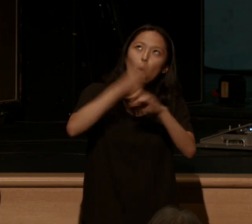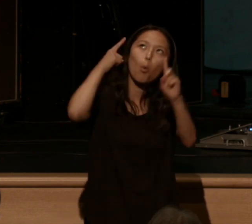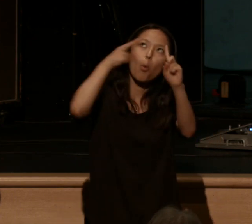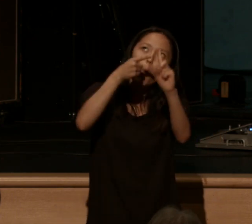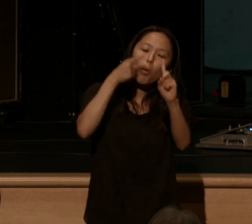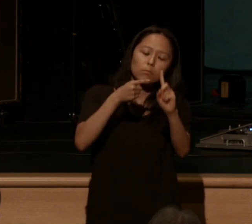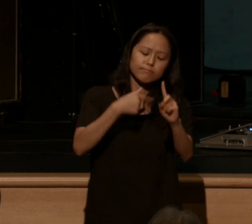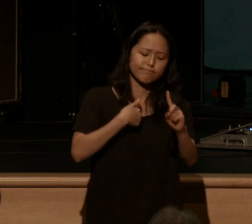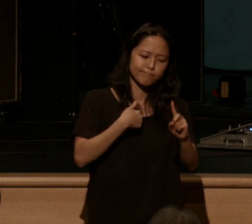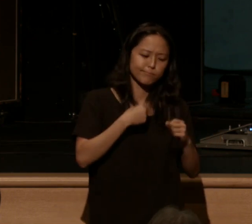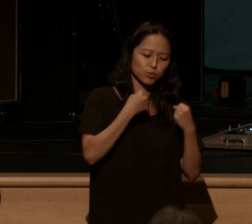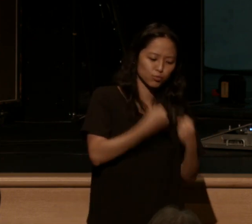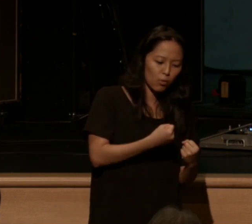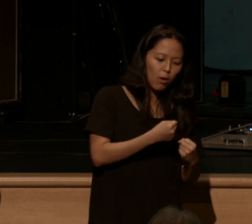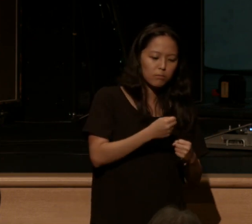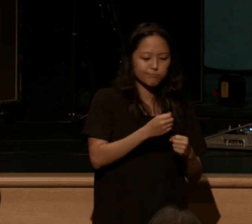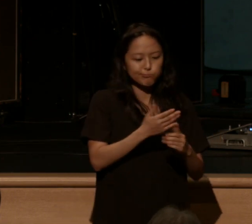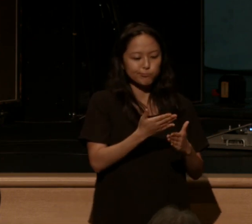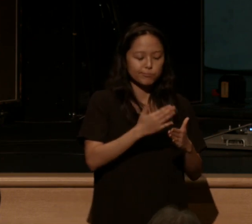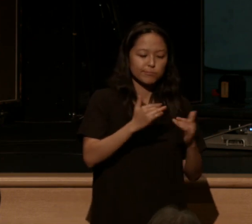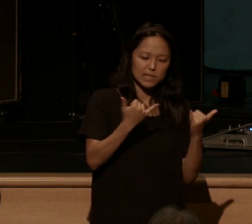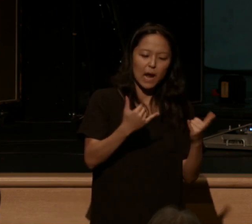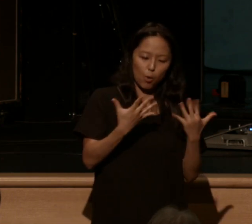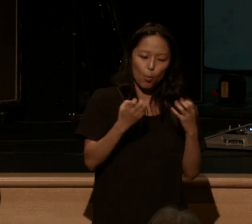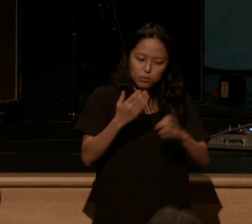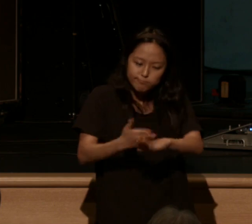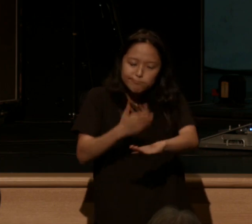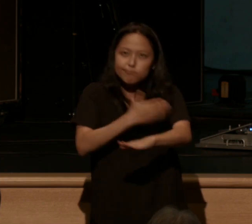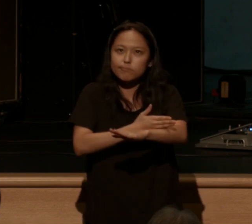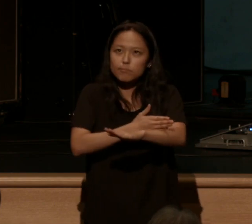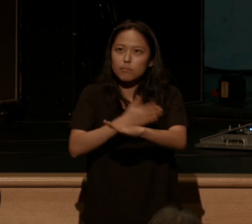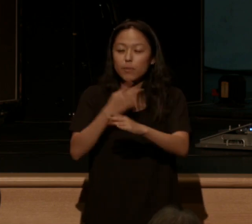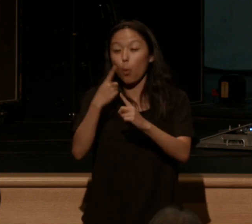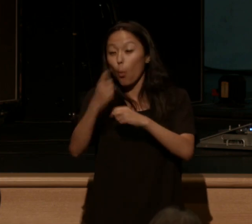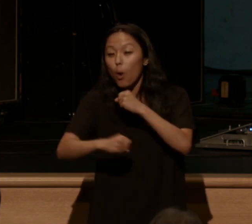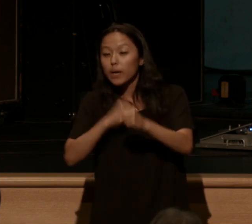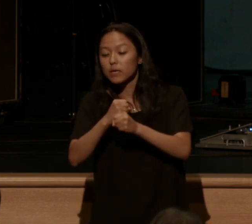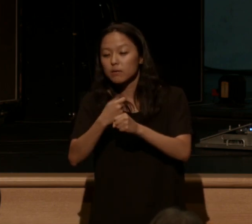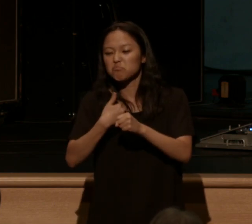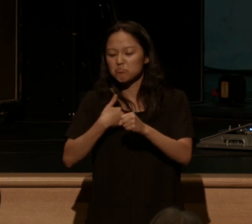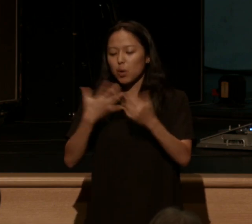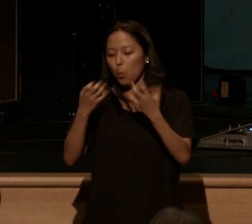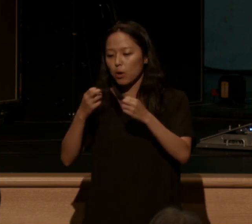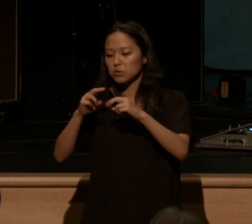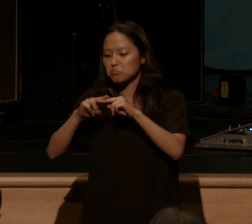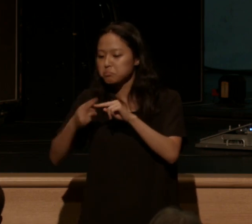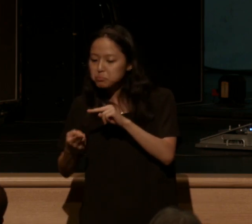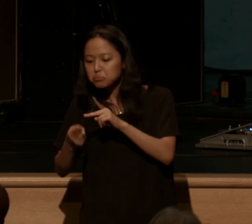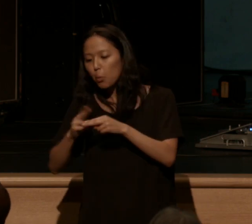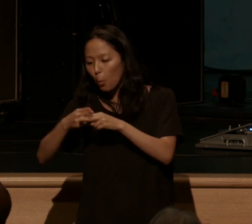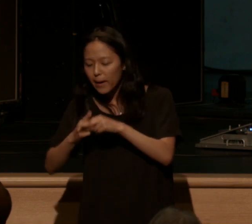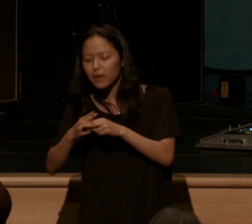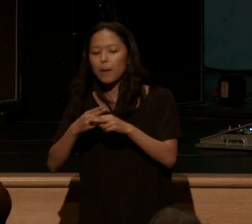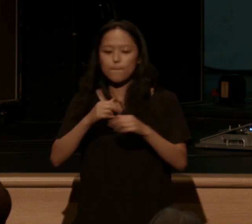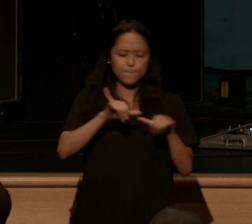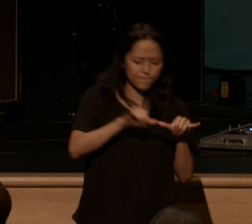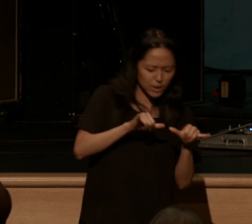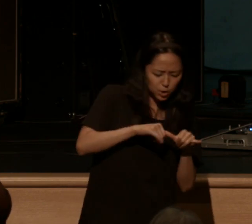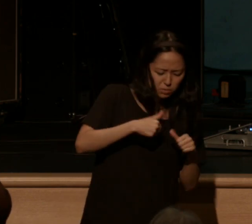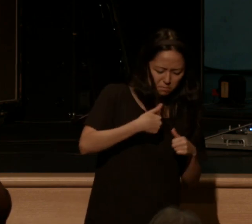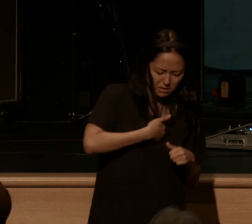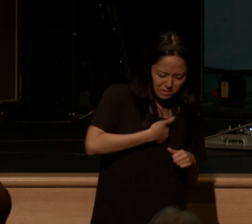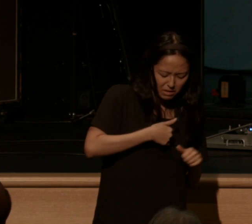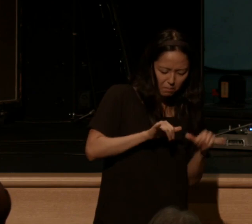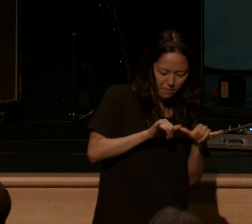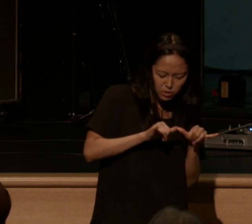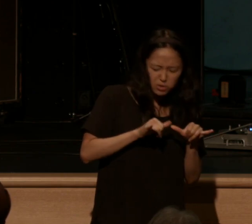now. I want to be this strong in a year from now. I weigh this much now. I want to weigh this much a year from now. And you measure yourself. Have I